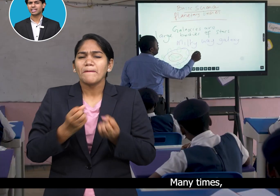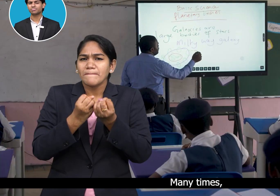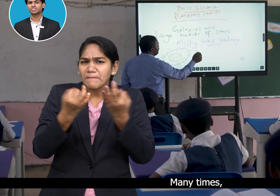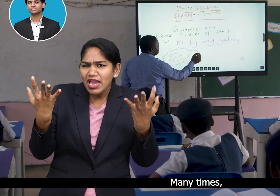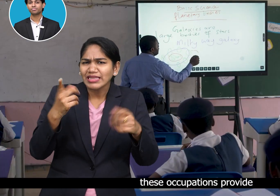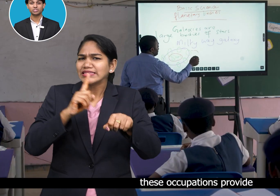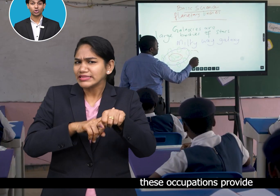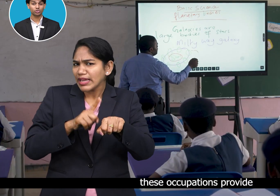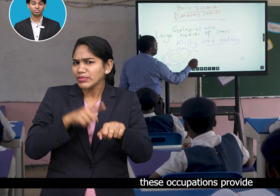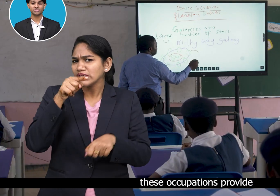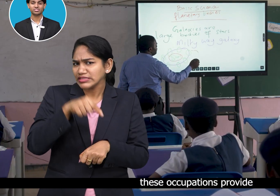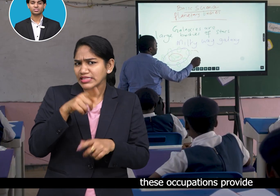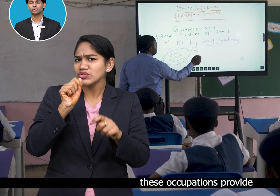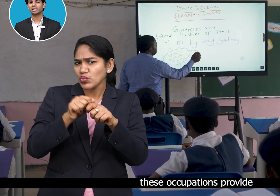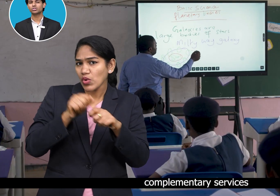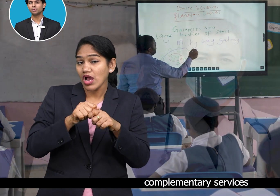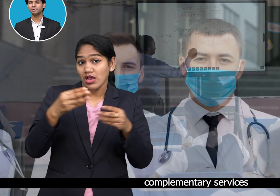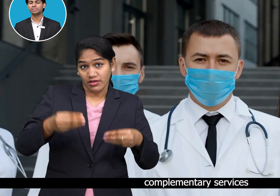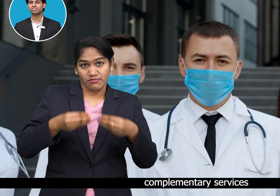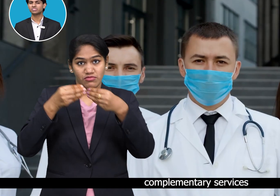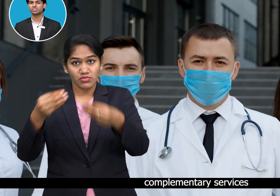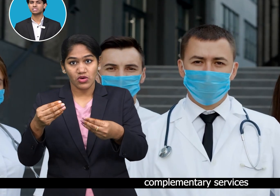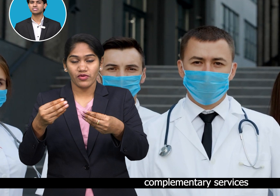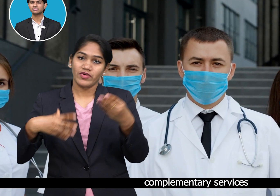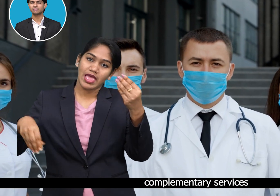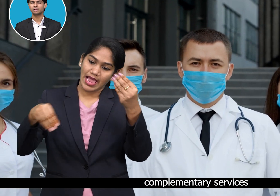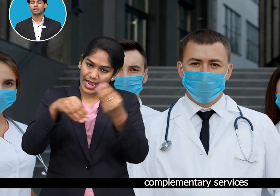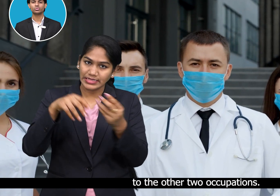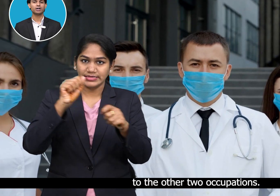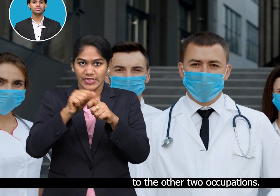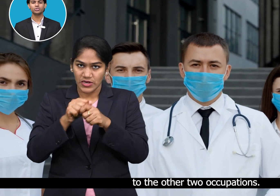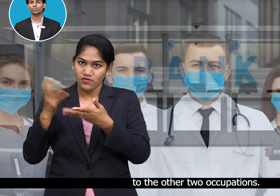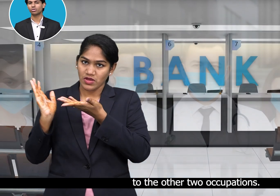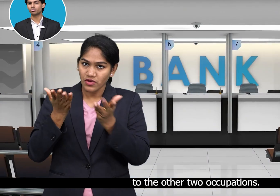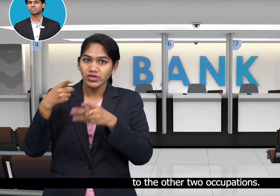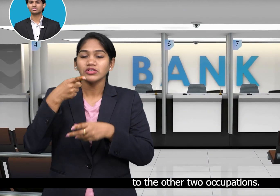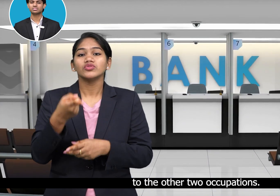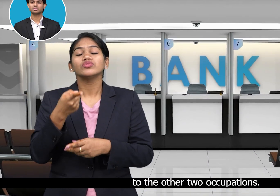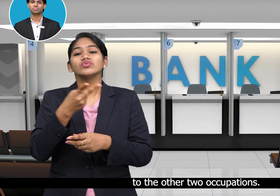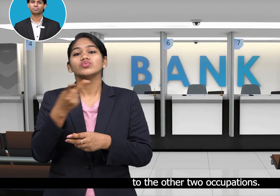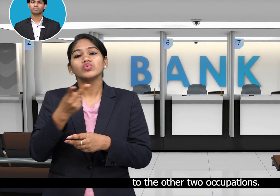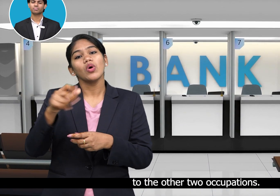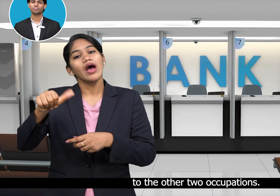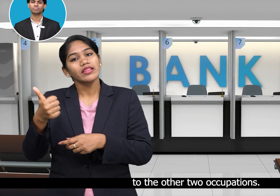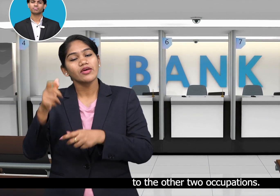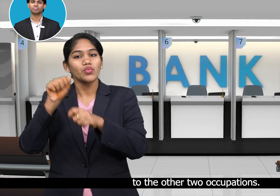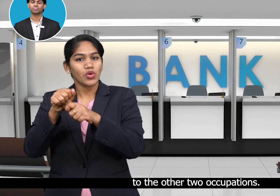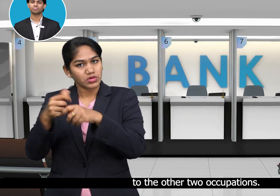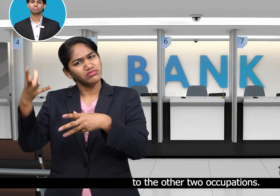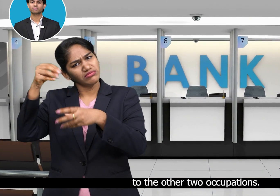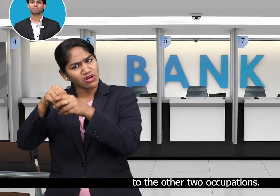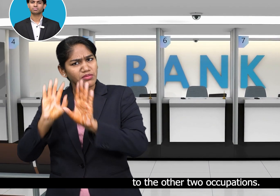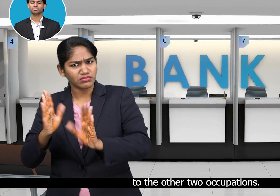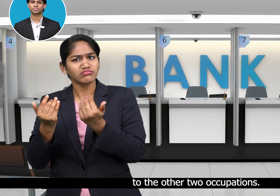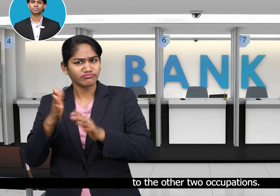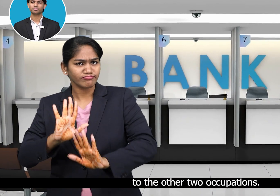Many times, these occupations provide complementary services to the other two occupations.